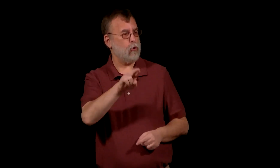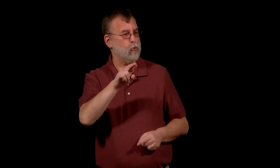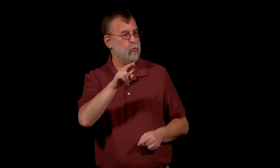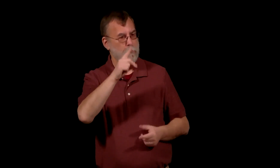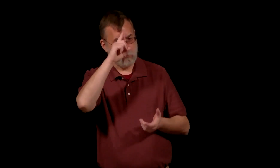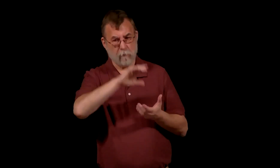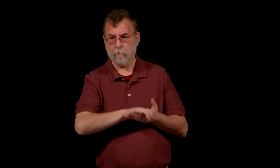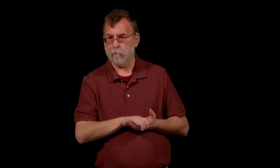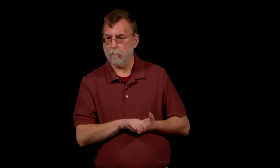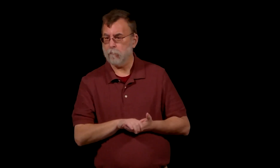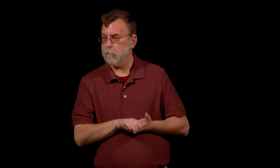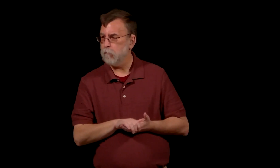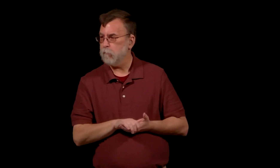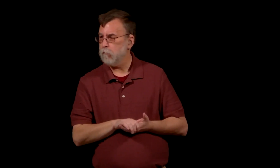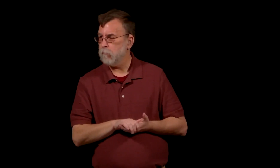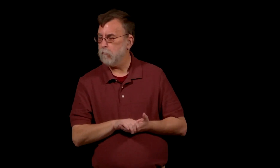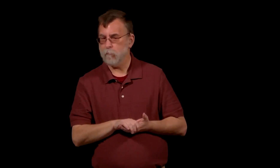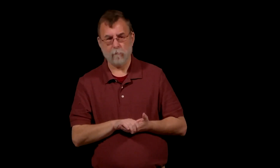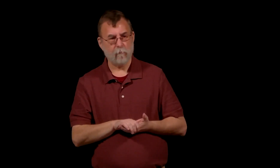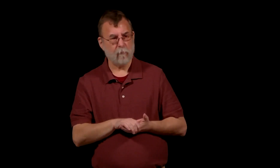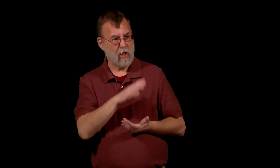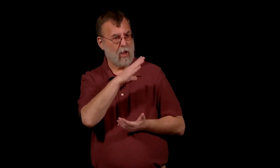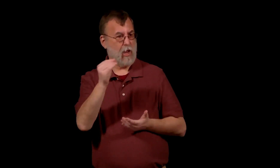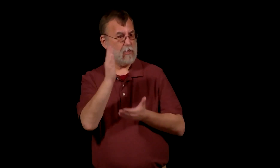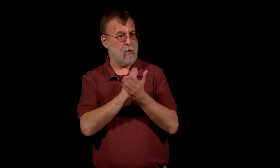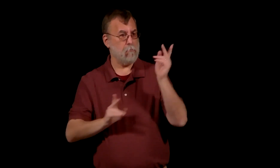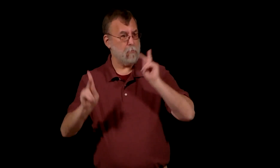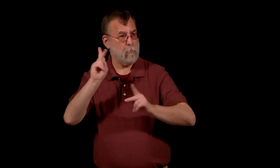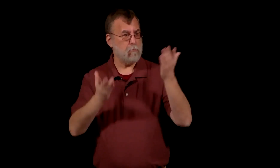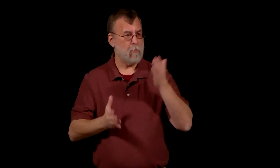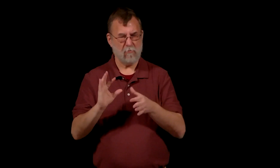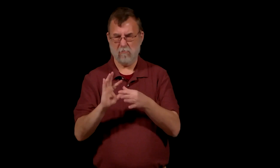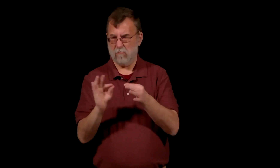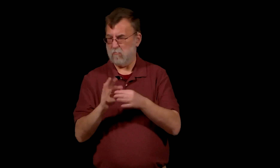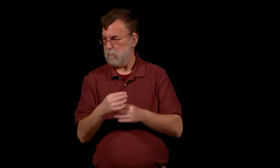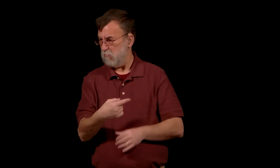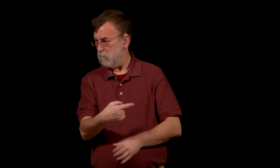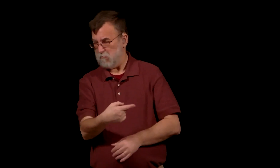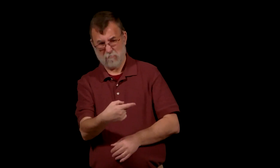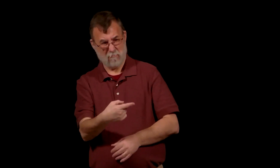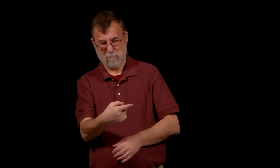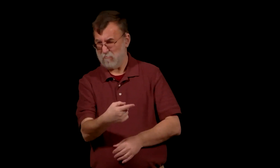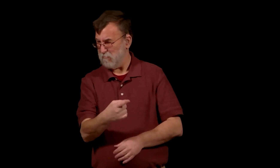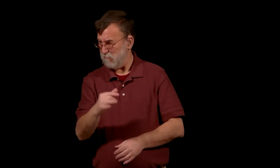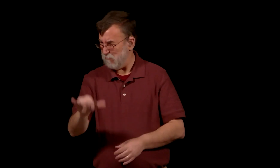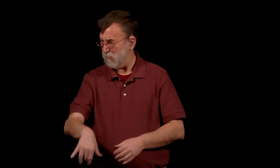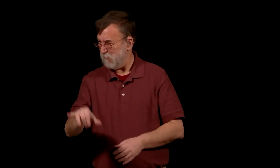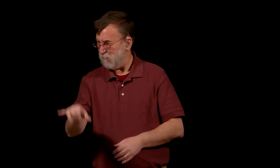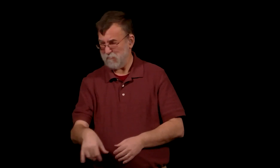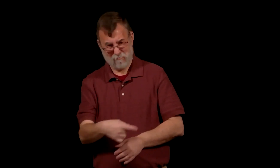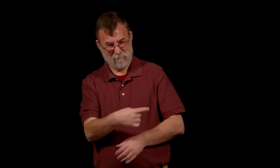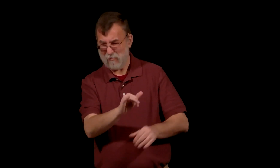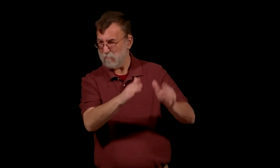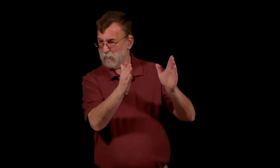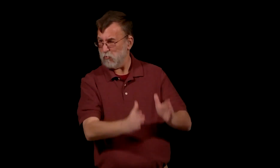We talk about our religion, our beliefs. We can get ridiculed for that. People can insult